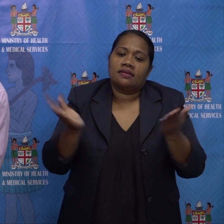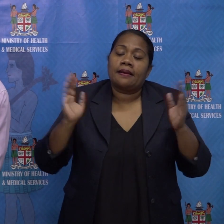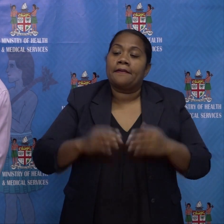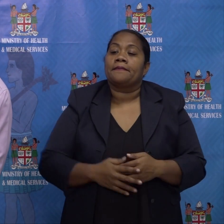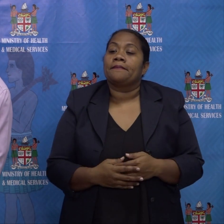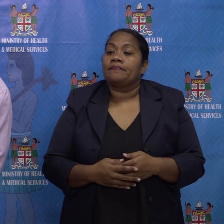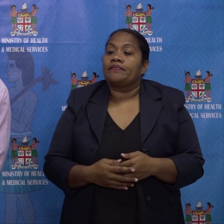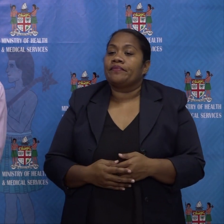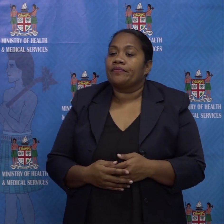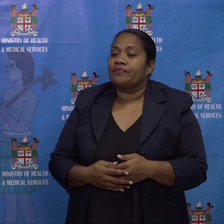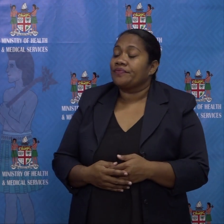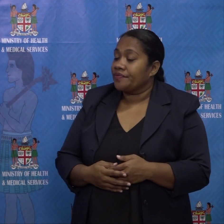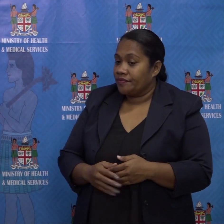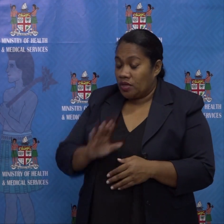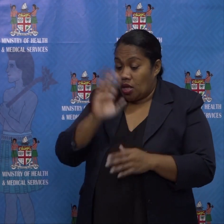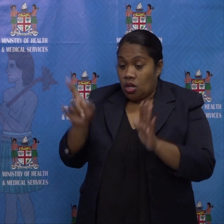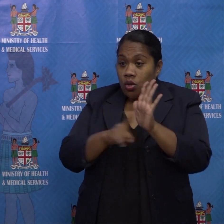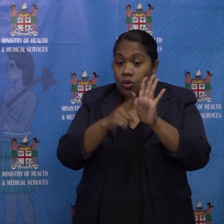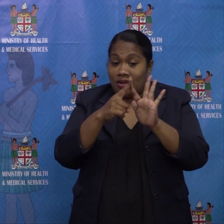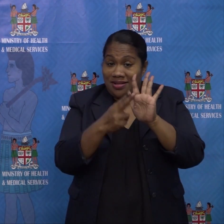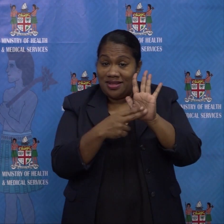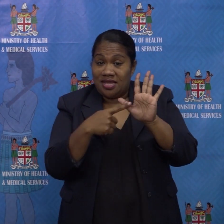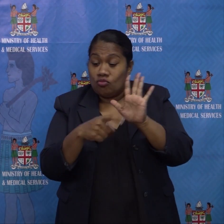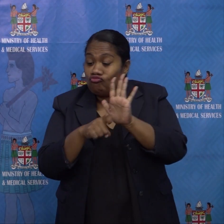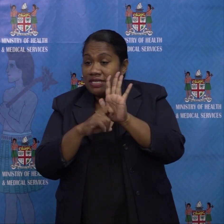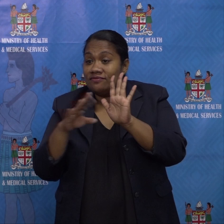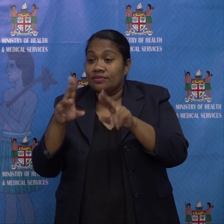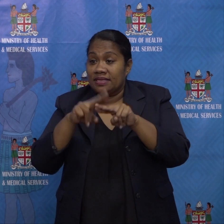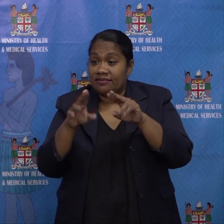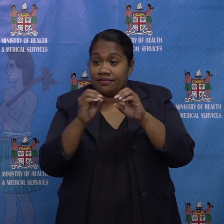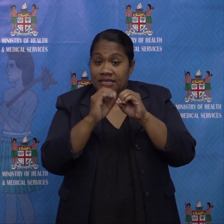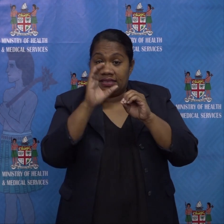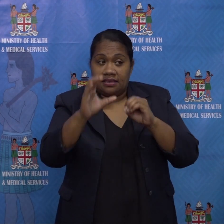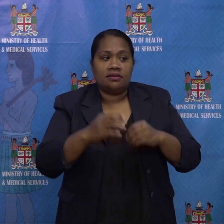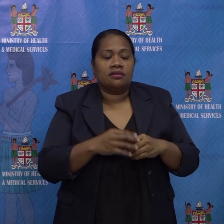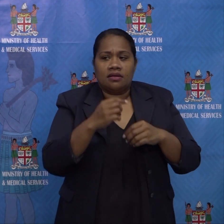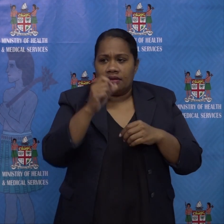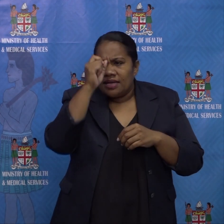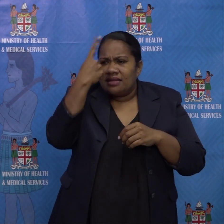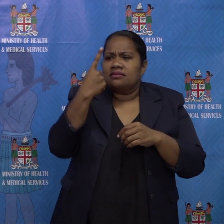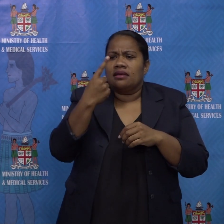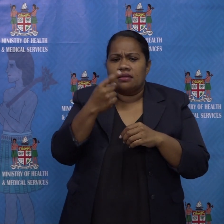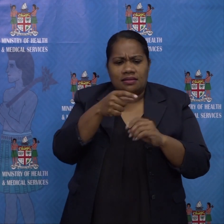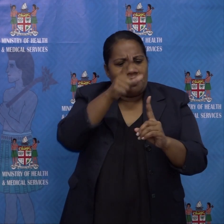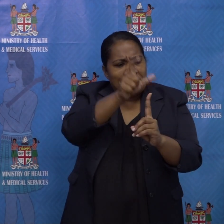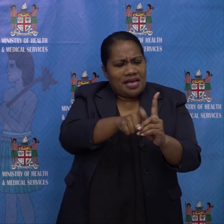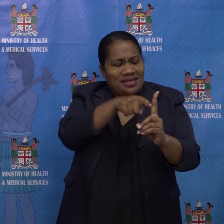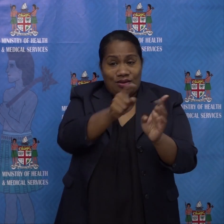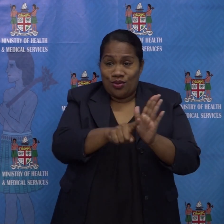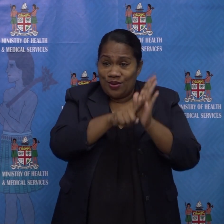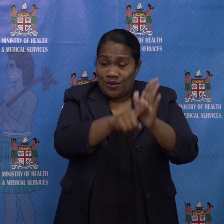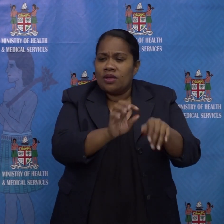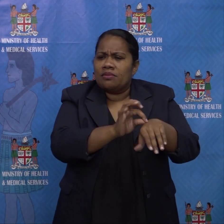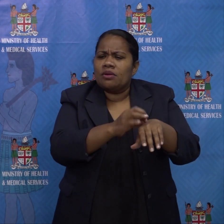Alina Reese from FBC. I understand that the critical patient is currently admitted at the Lota Hospital. I wanted to